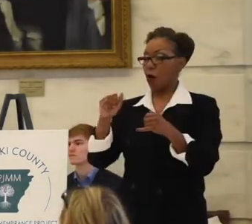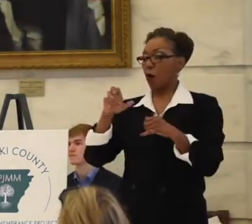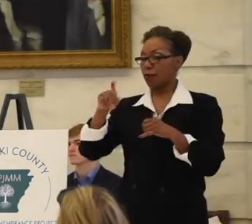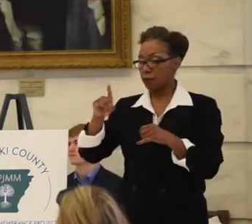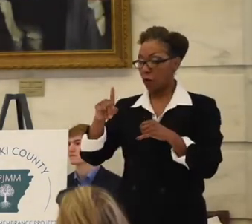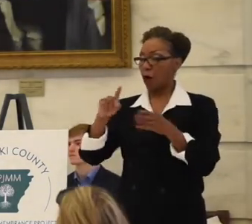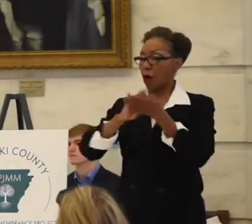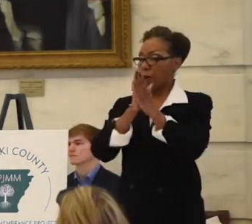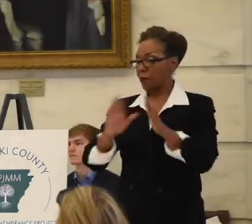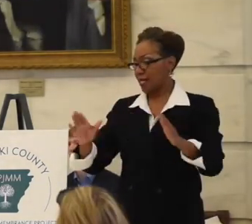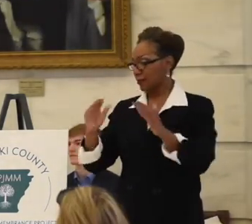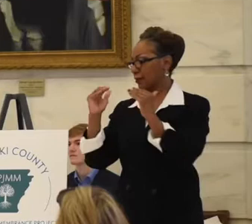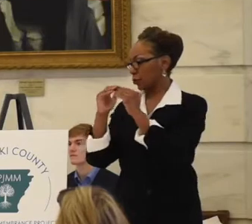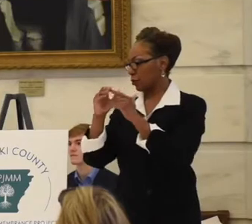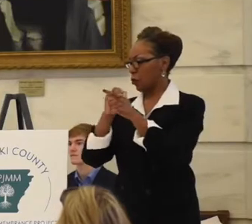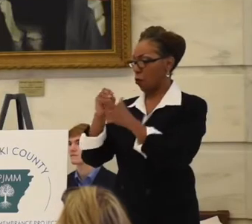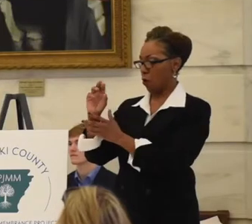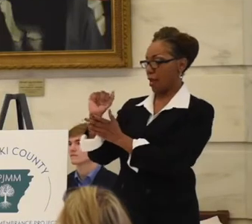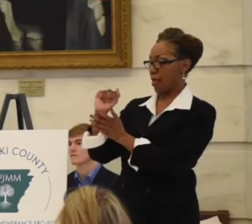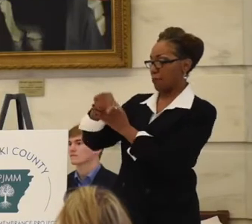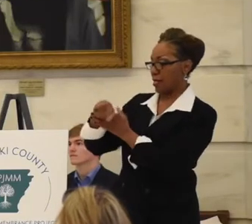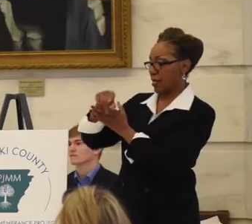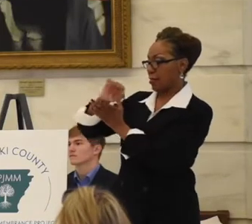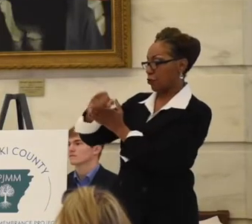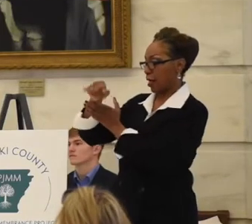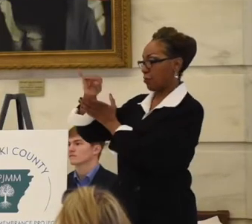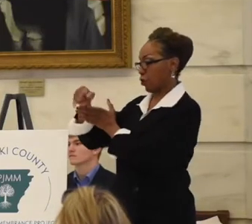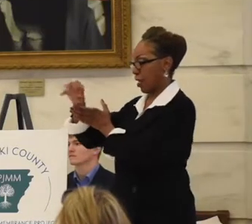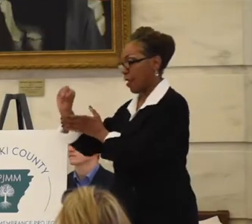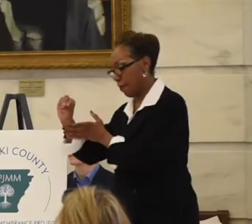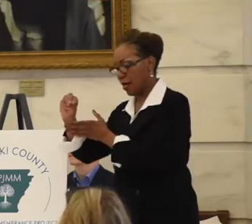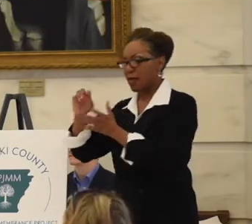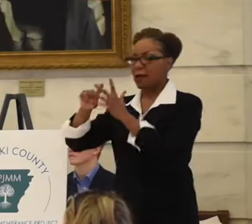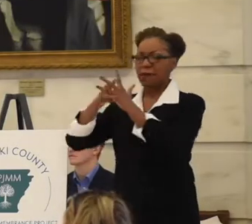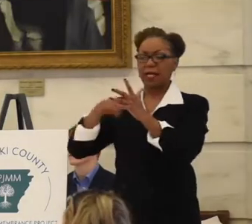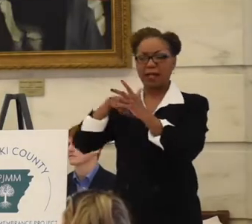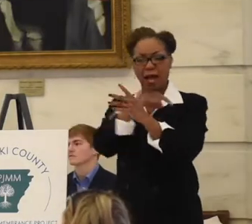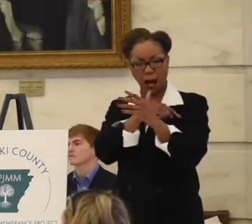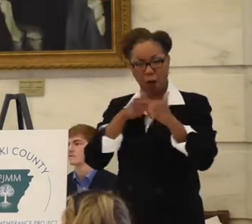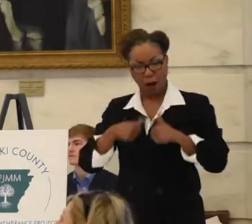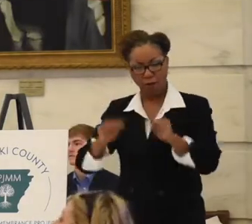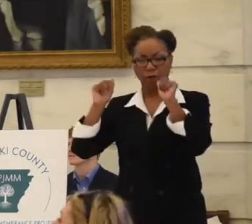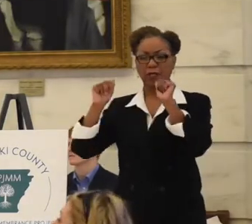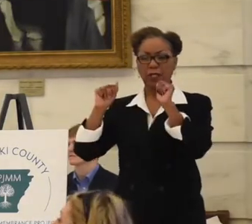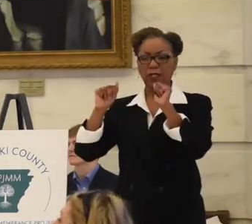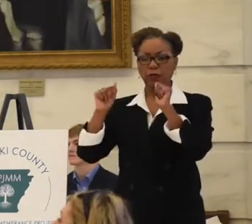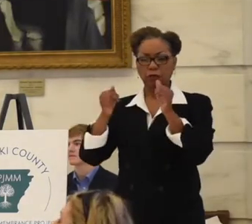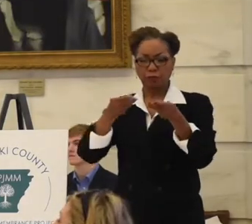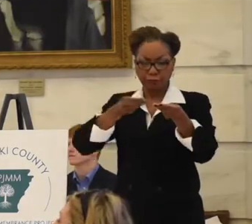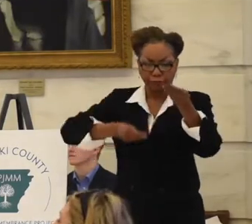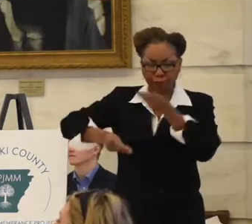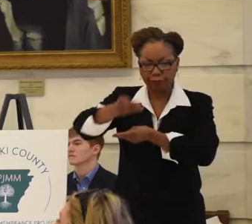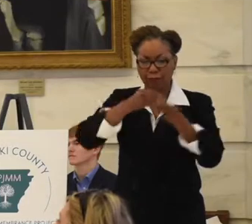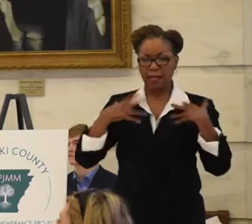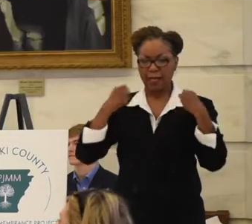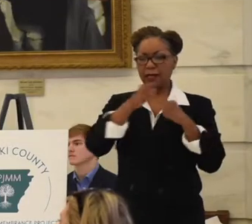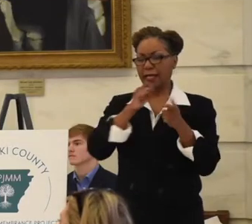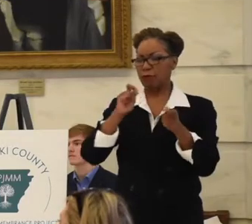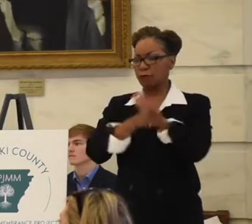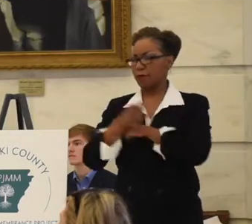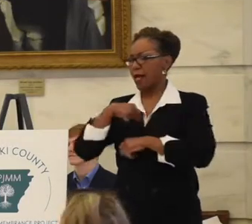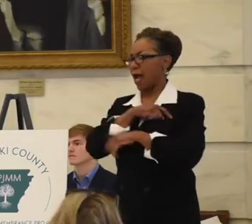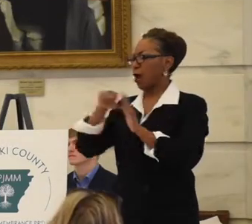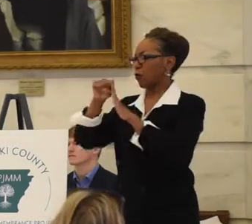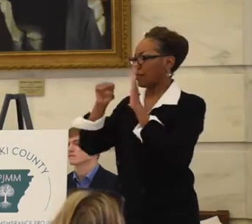Memorial Movement, or APJMM, begins our open and collective effort to facilitate the healing and transformation of